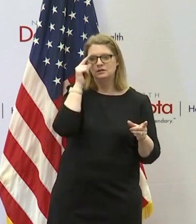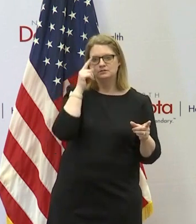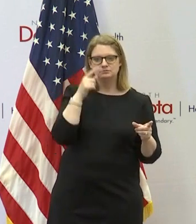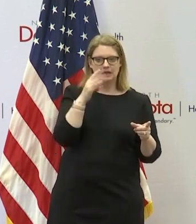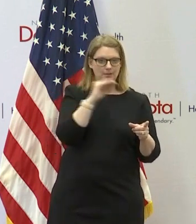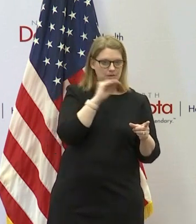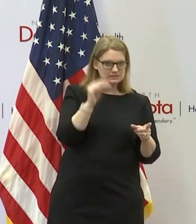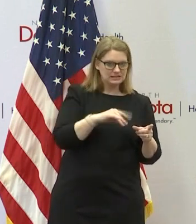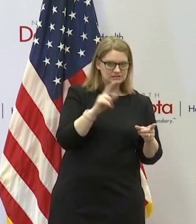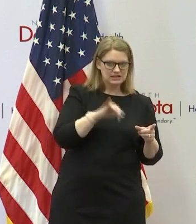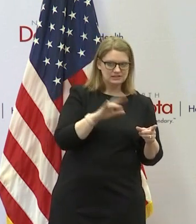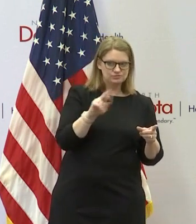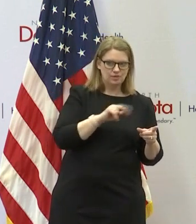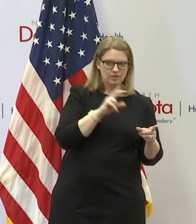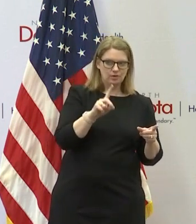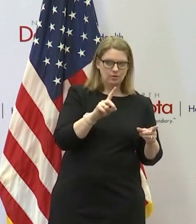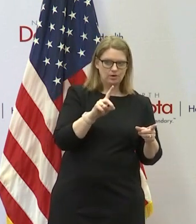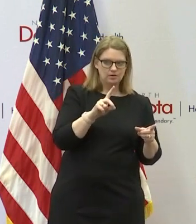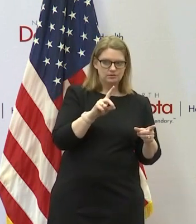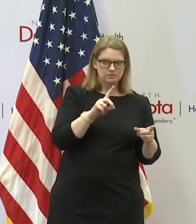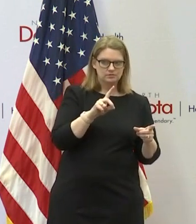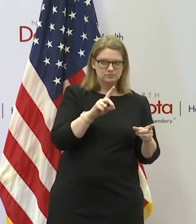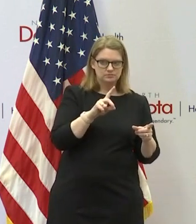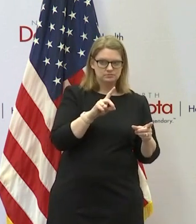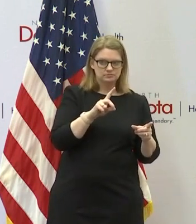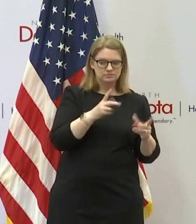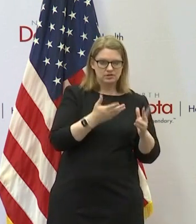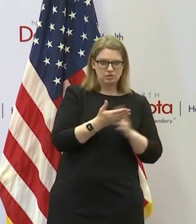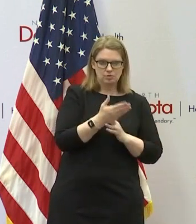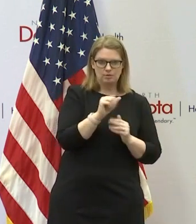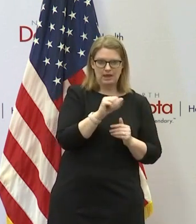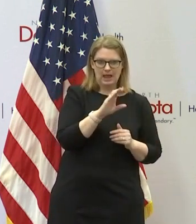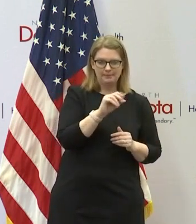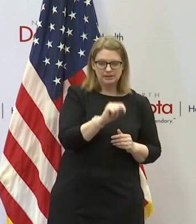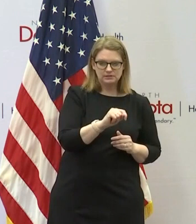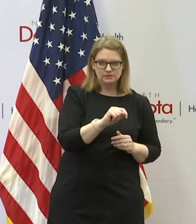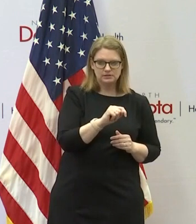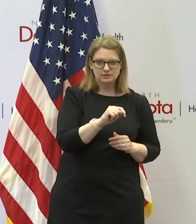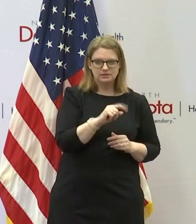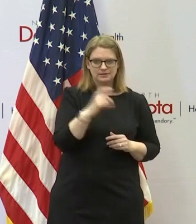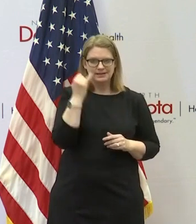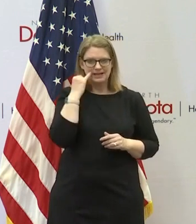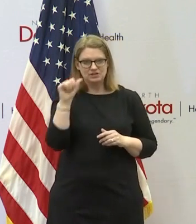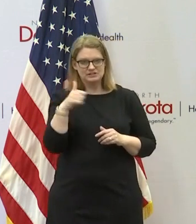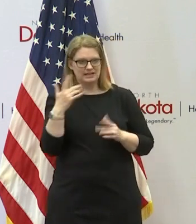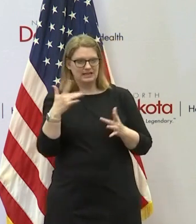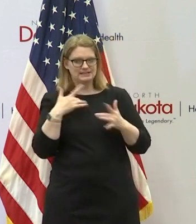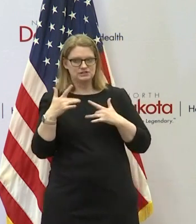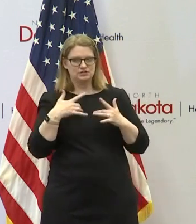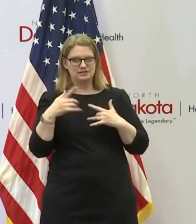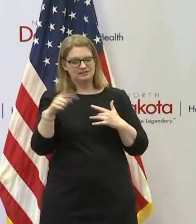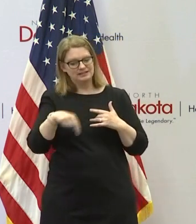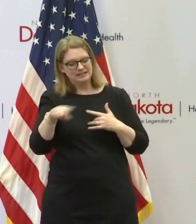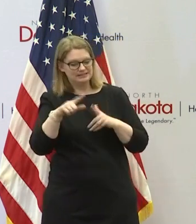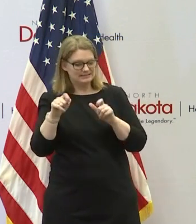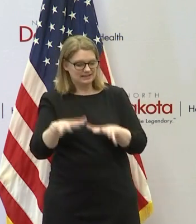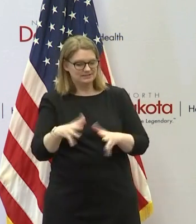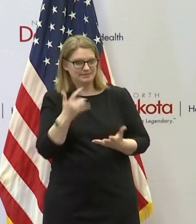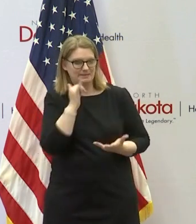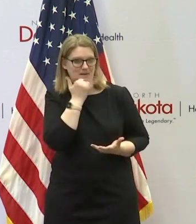percentage of what tests North Dakota does through Abbott, and if there's any concern that these tests might be